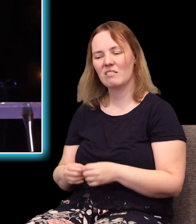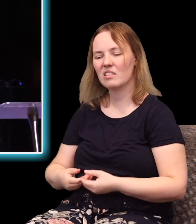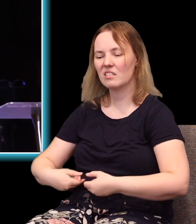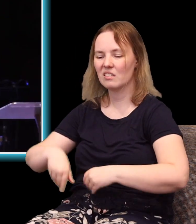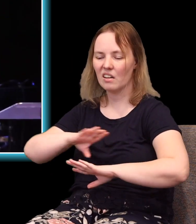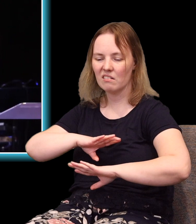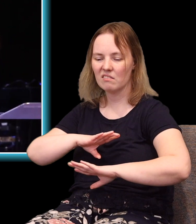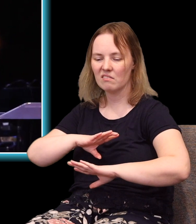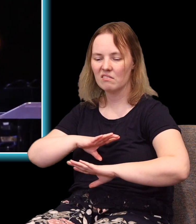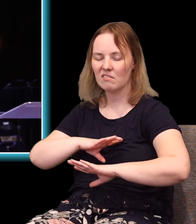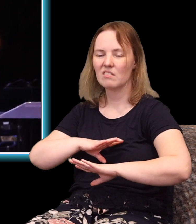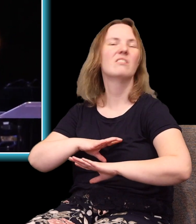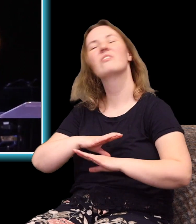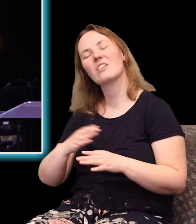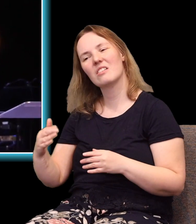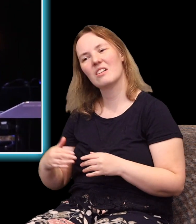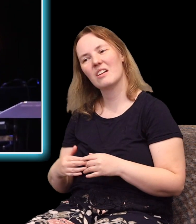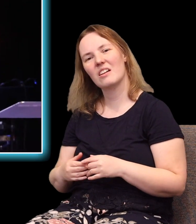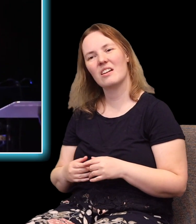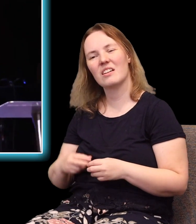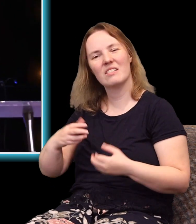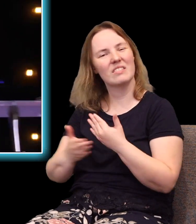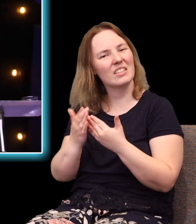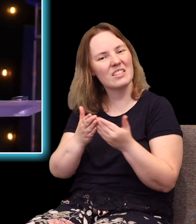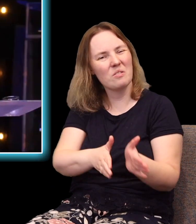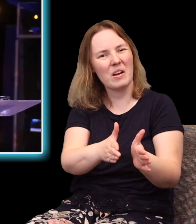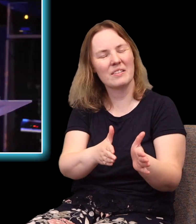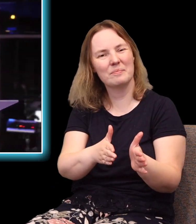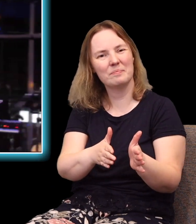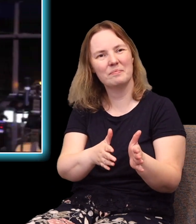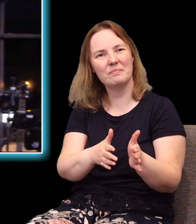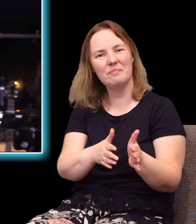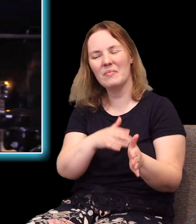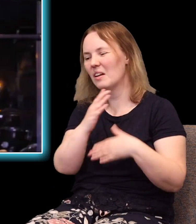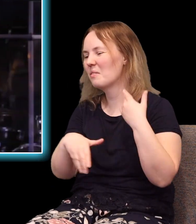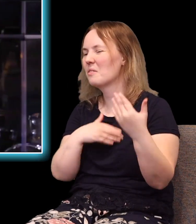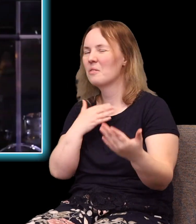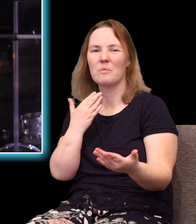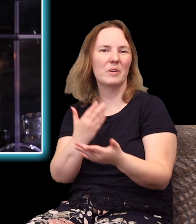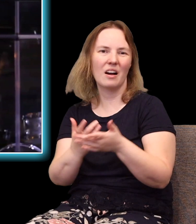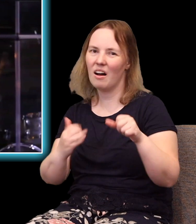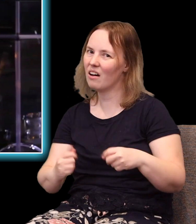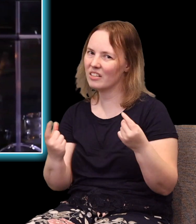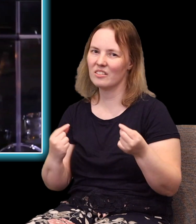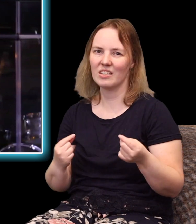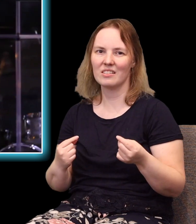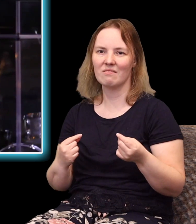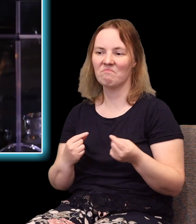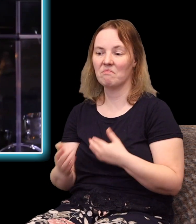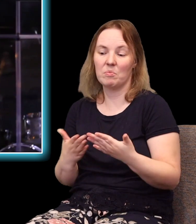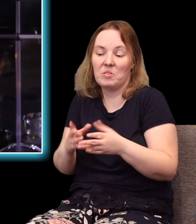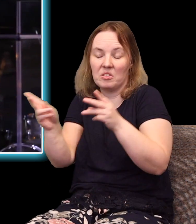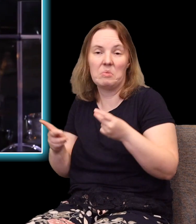to actually settle for a shortcut. And by a shortcut, what I mean, and we are all susceptible to this, and many of us may be at this place this